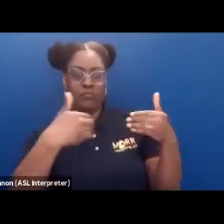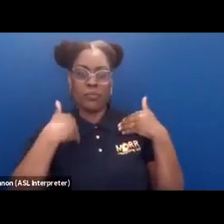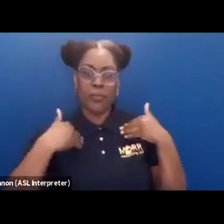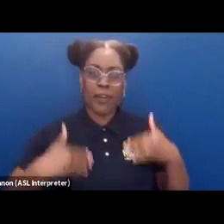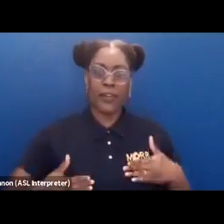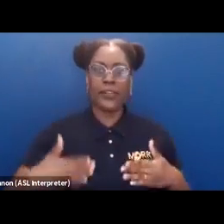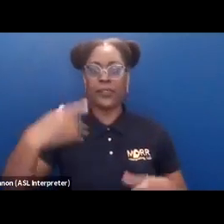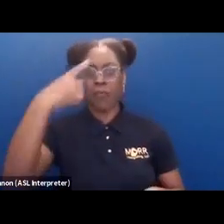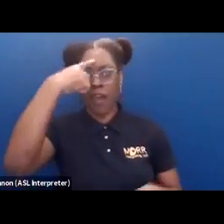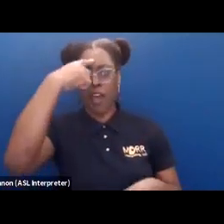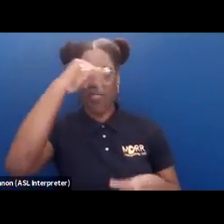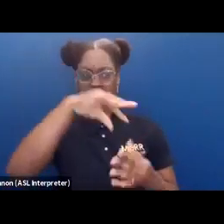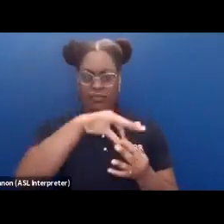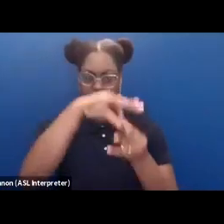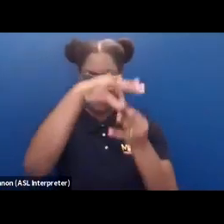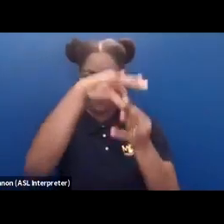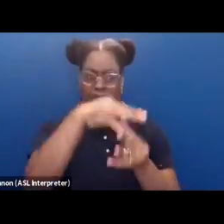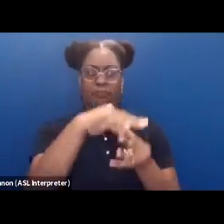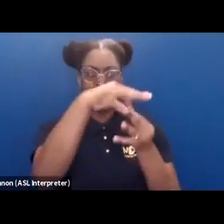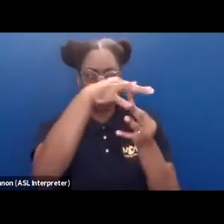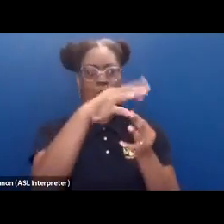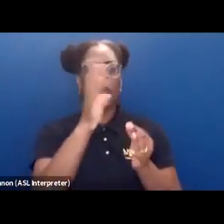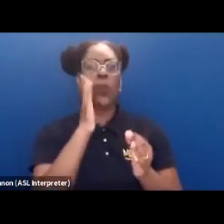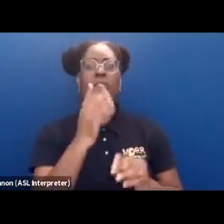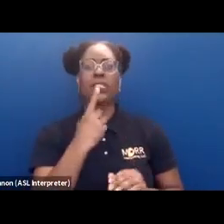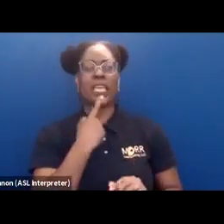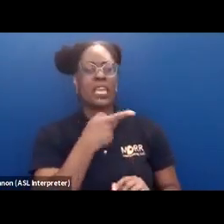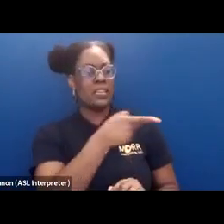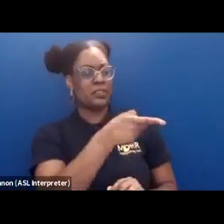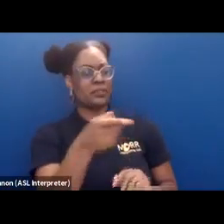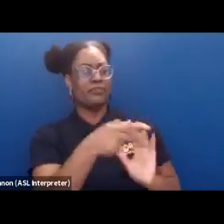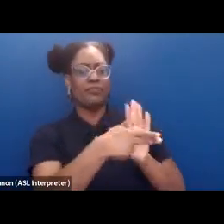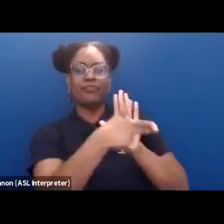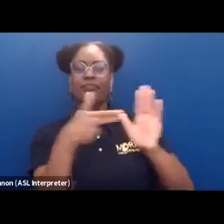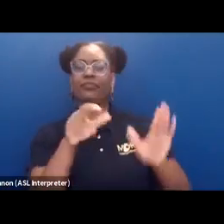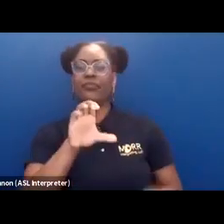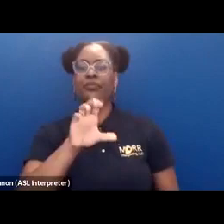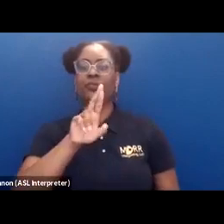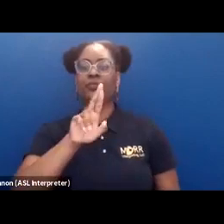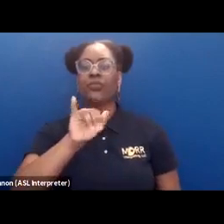minds and then justifies this violence against them,